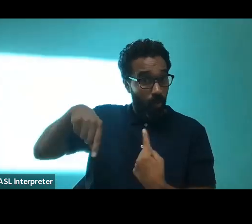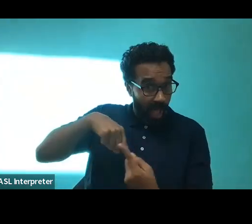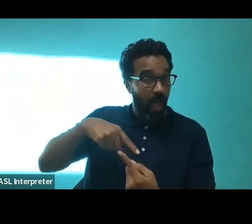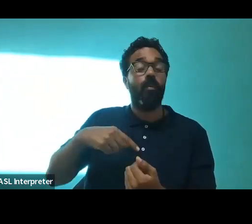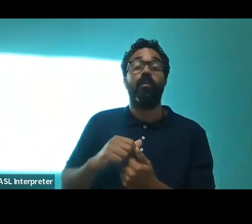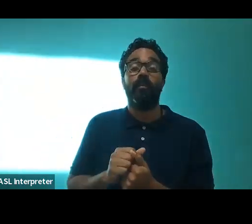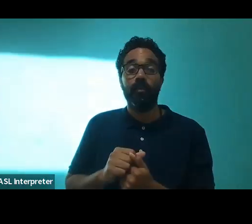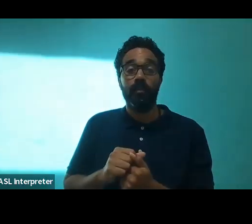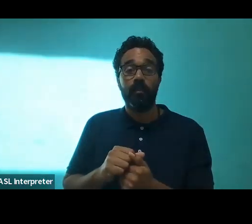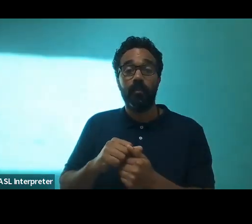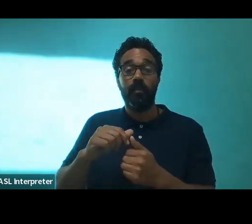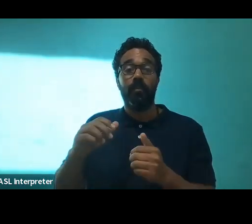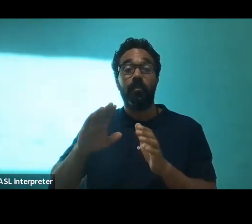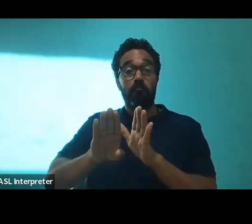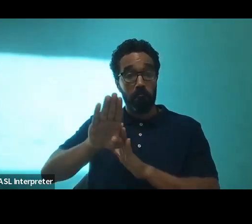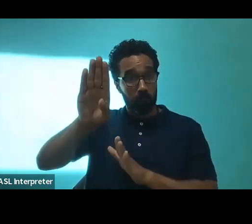and